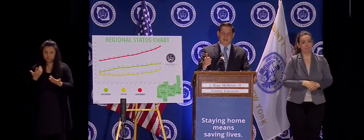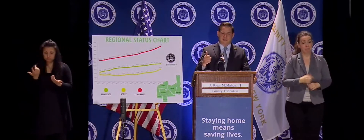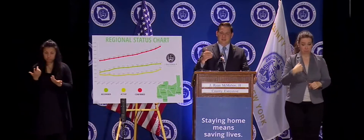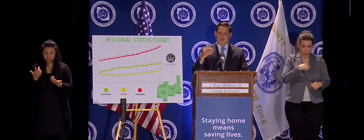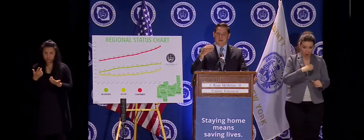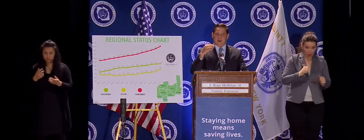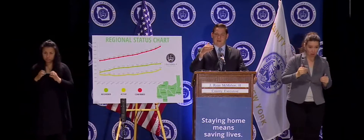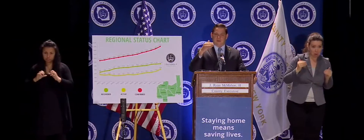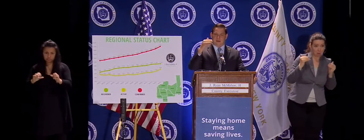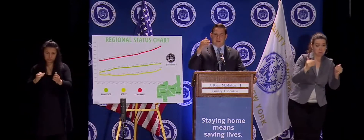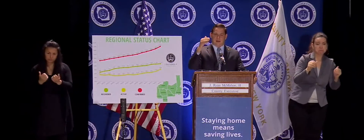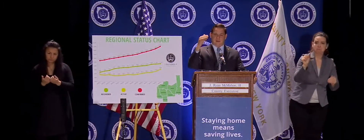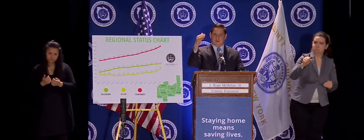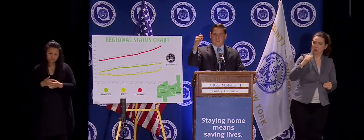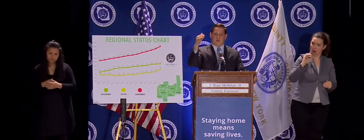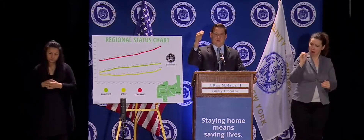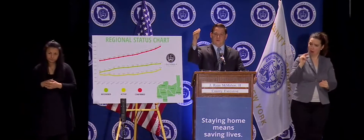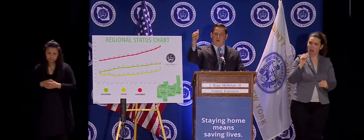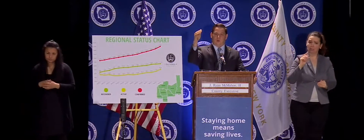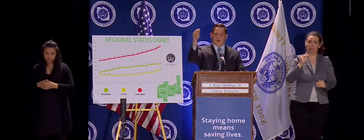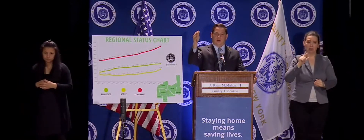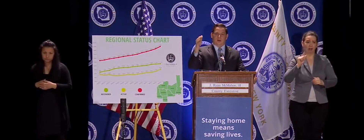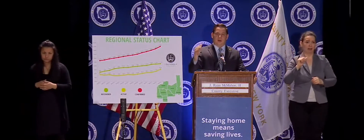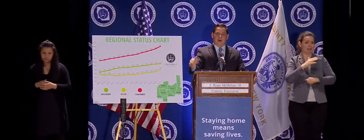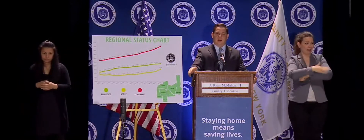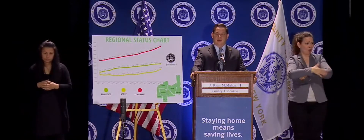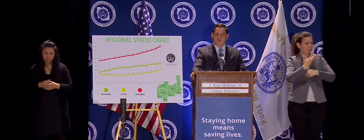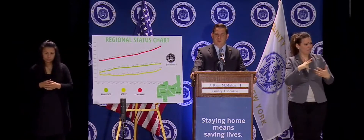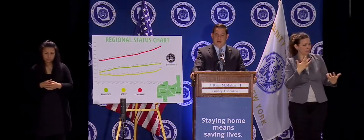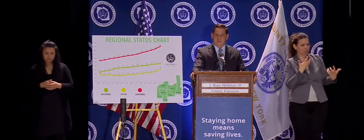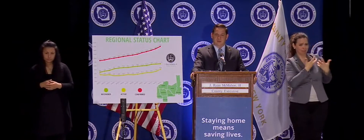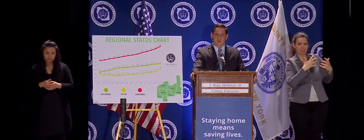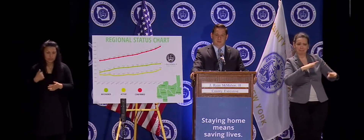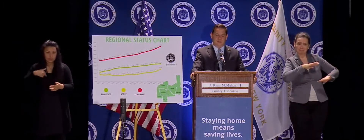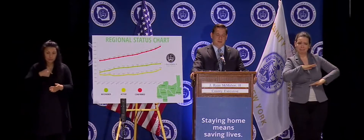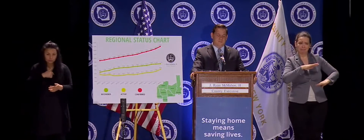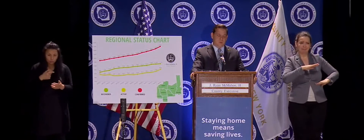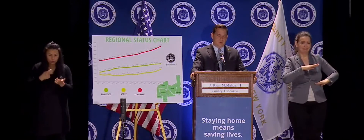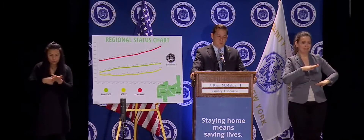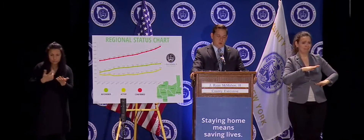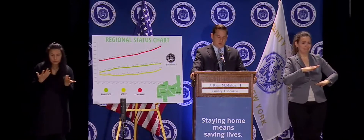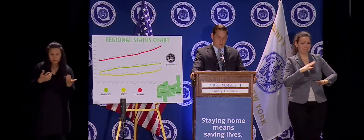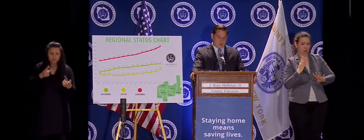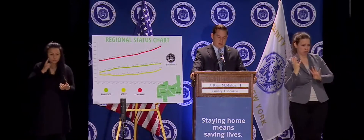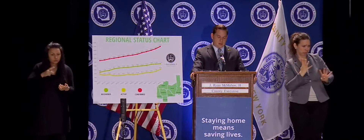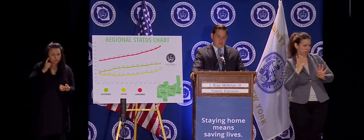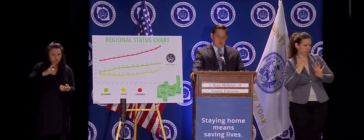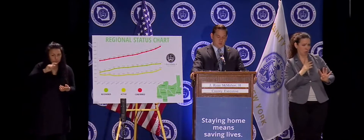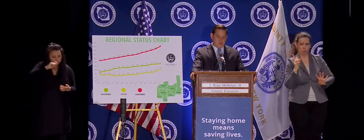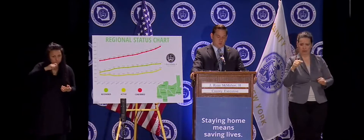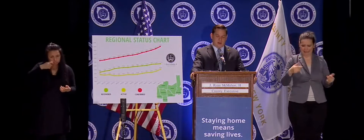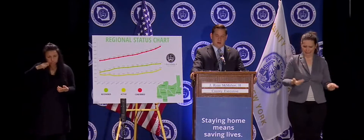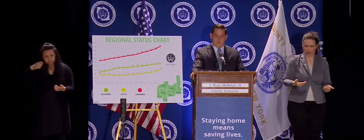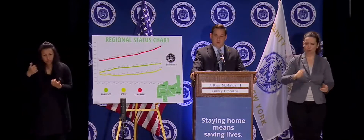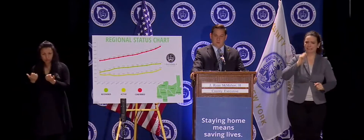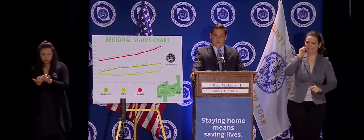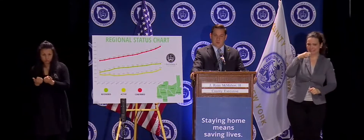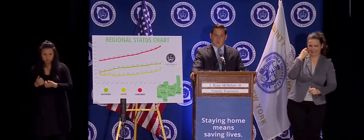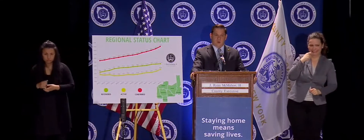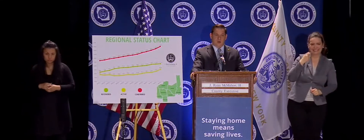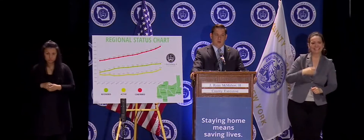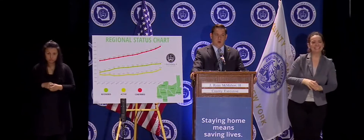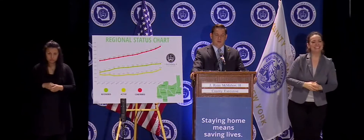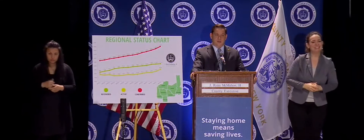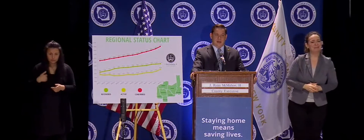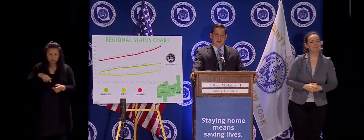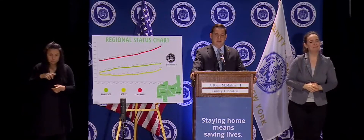for testing every day going forward, and we'll absolutely meet it. We're going to look at community spread numbers.